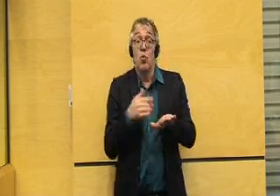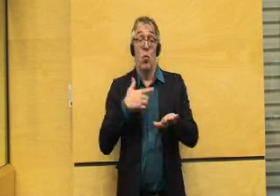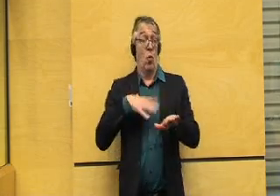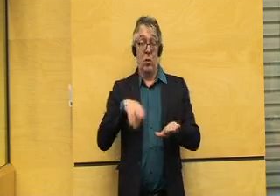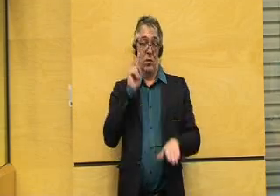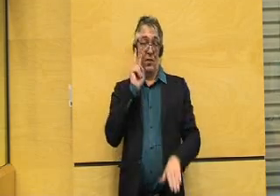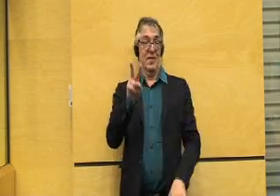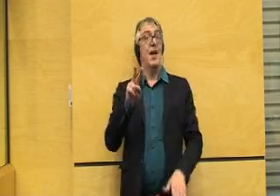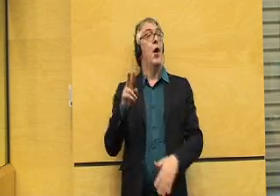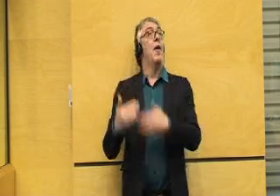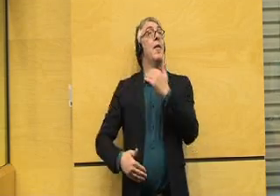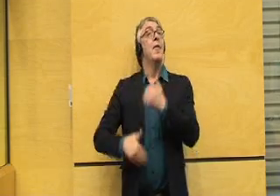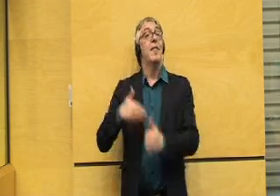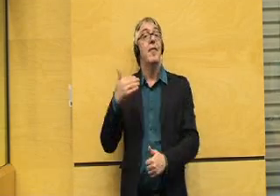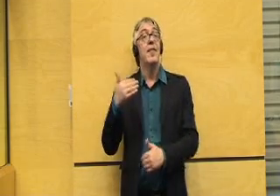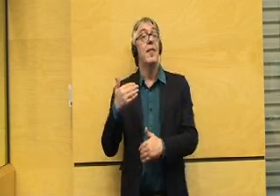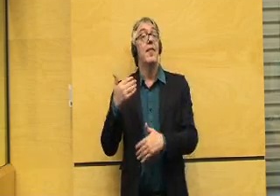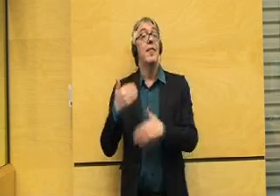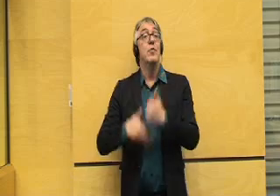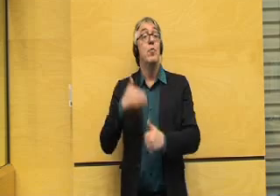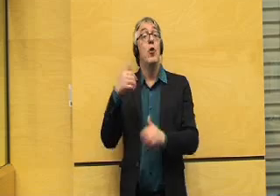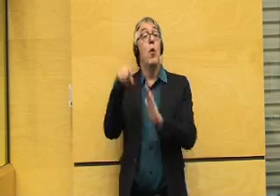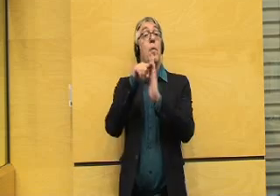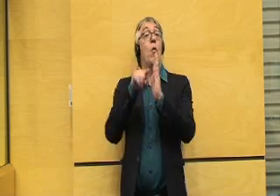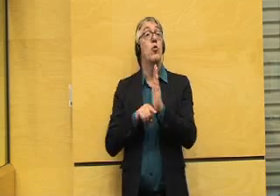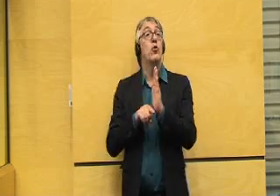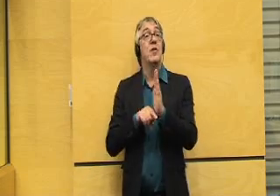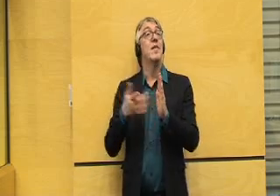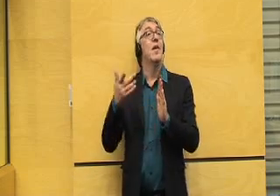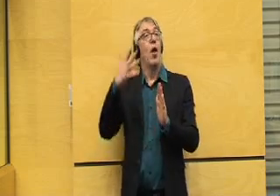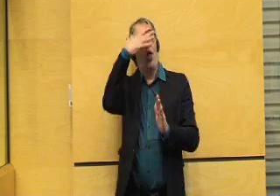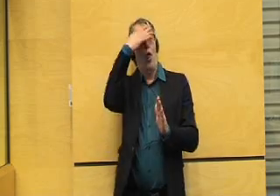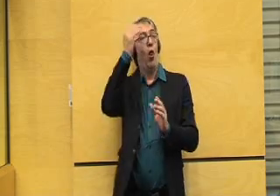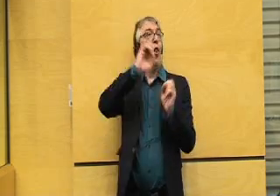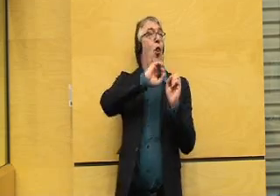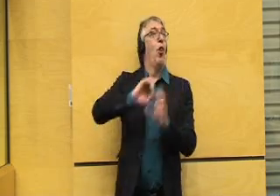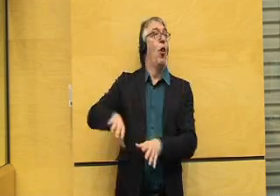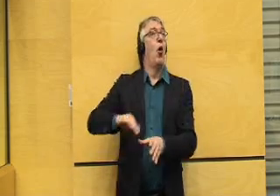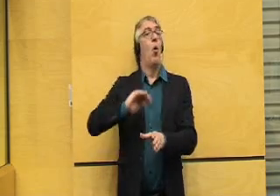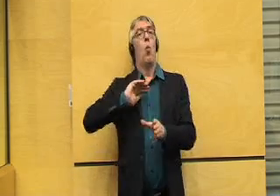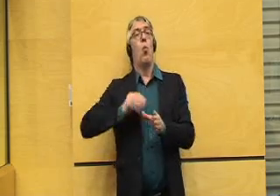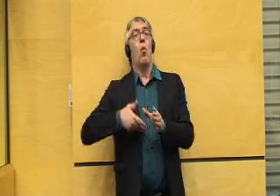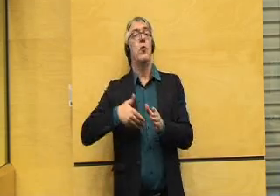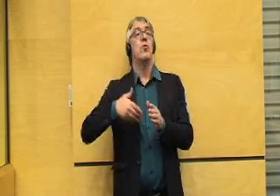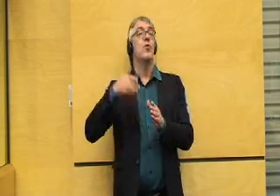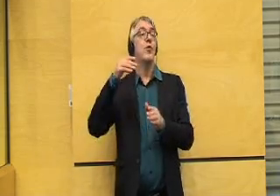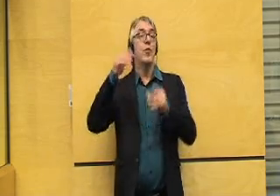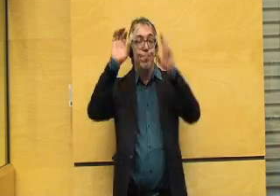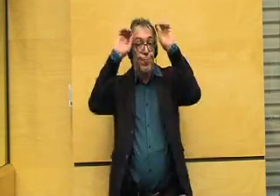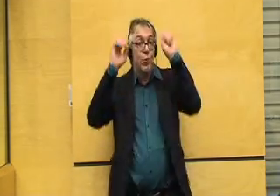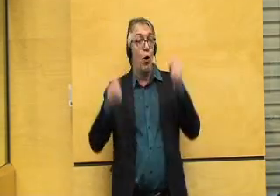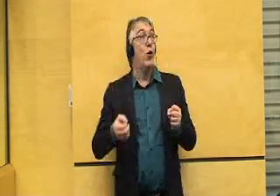and disability policy in Thailand? Thank you very much.